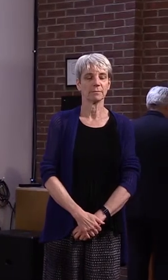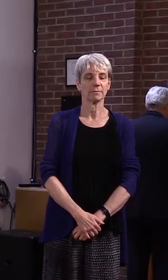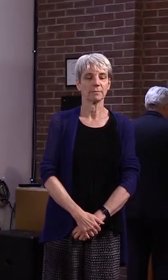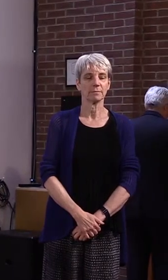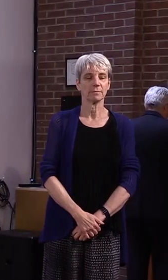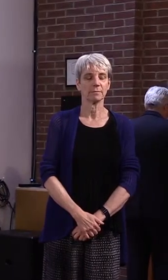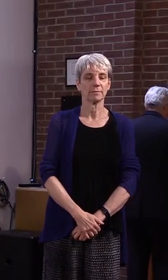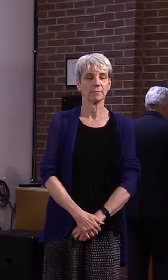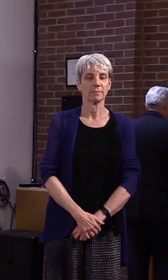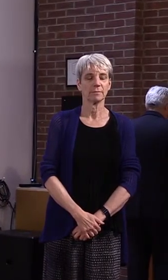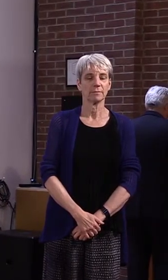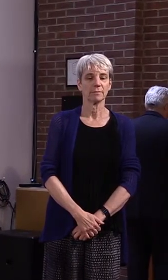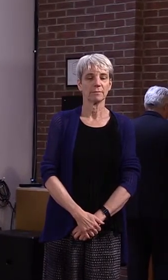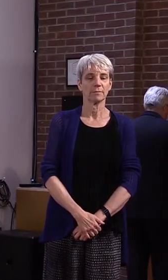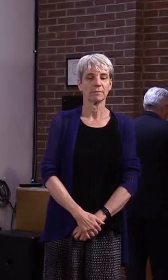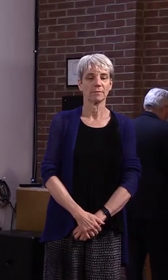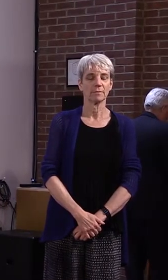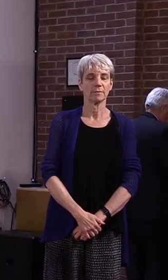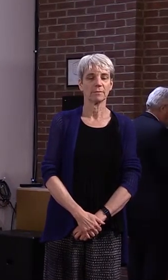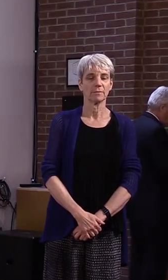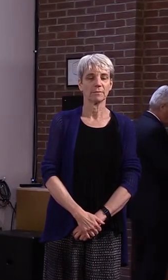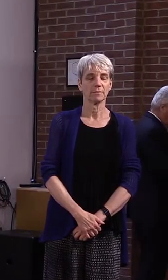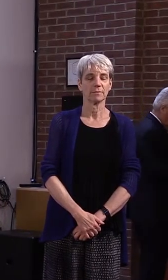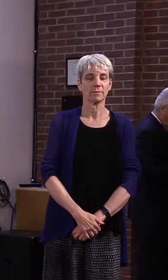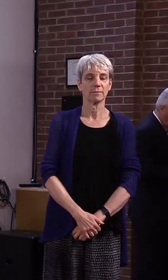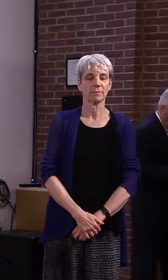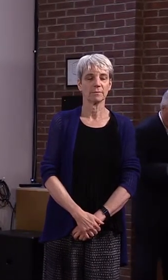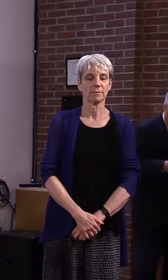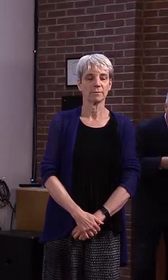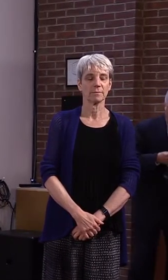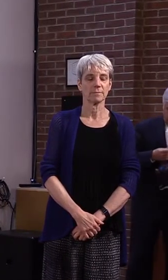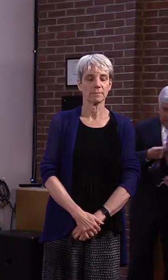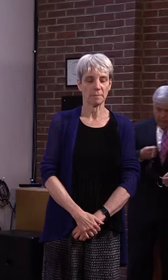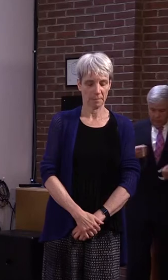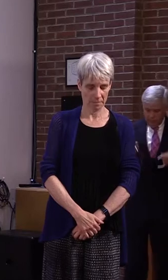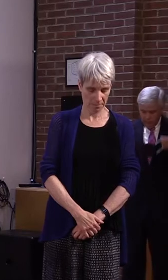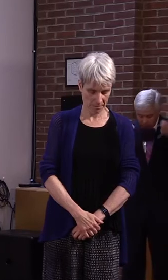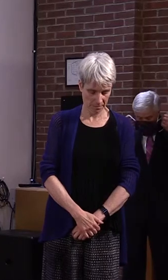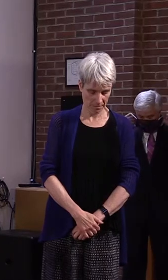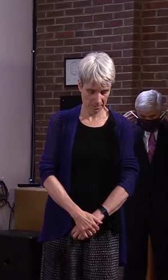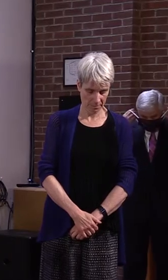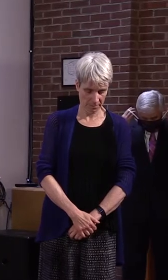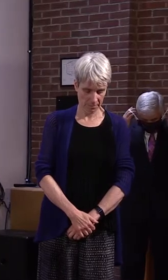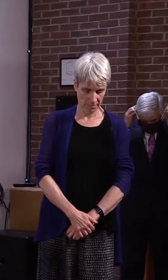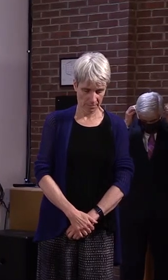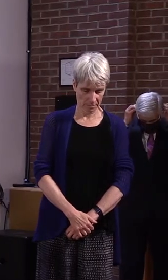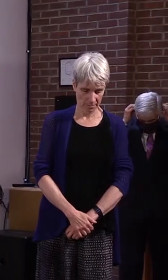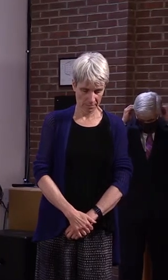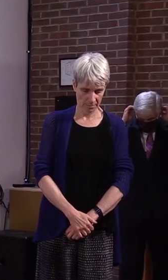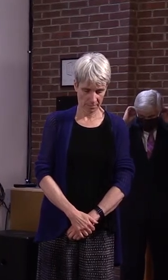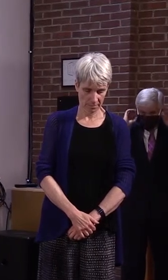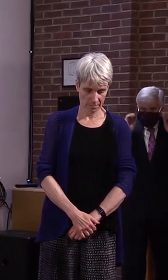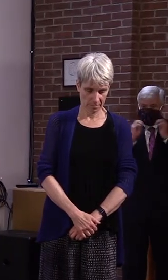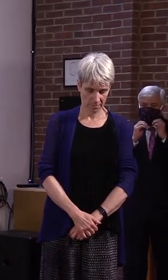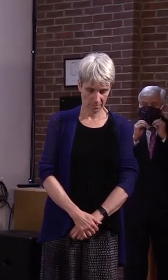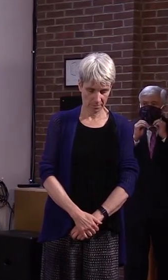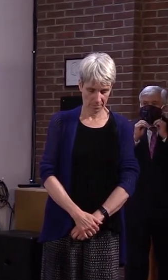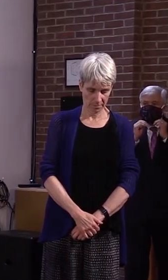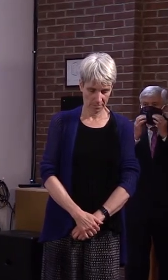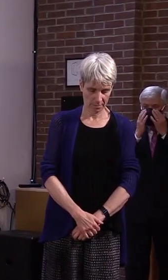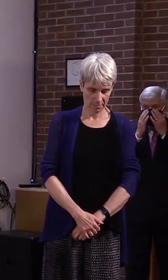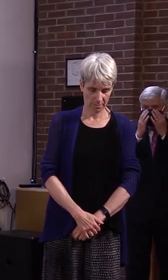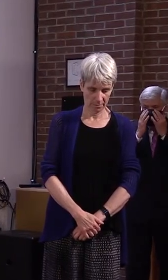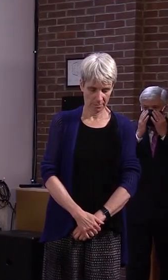Yeah, good day. This question is reflective of the COVID outbreak at the prison down